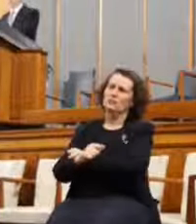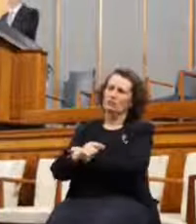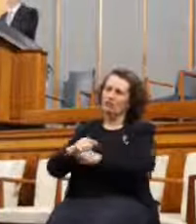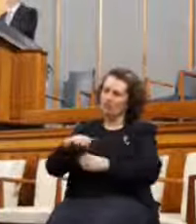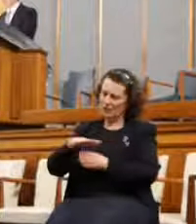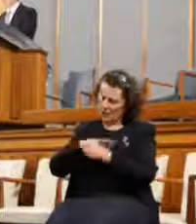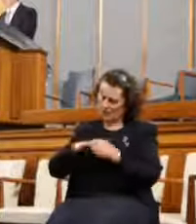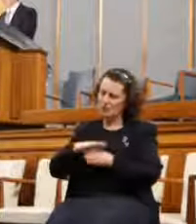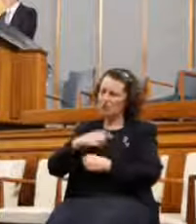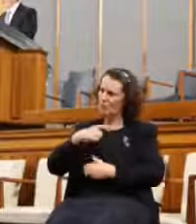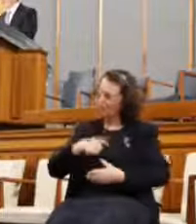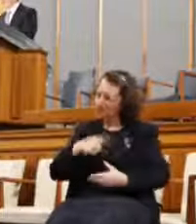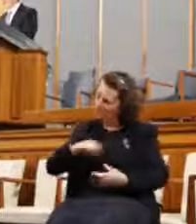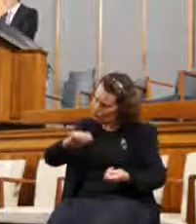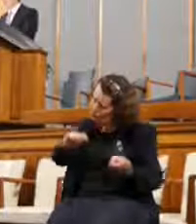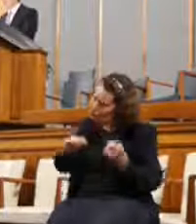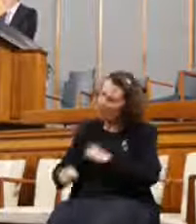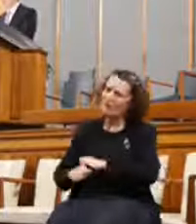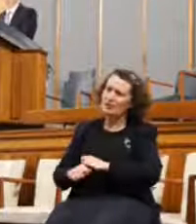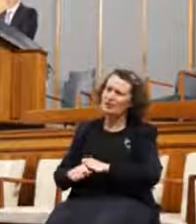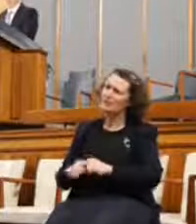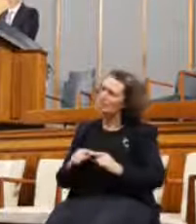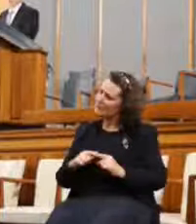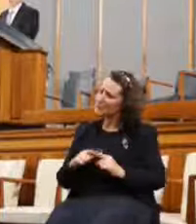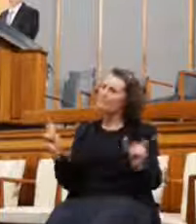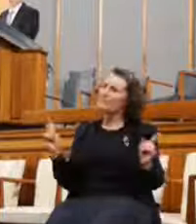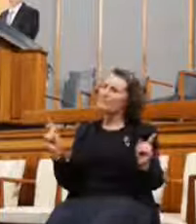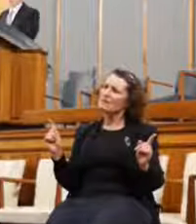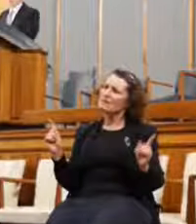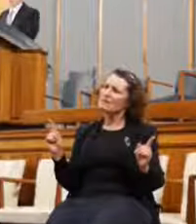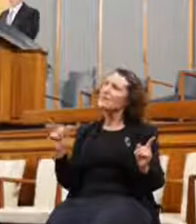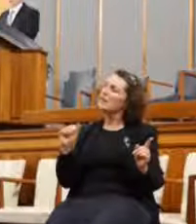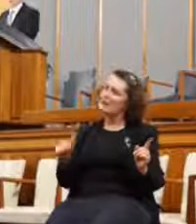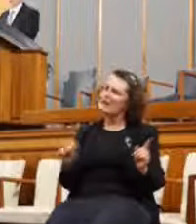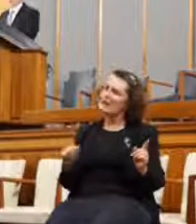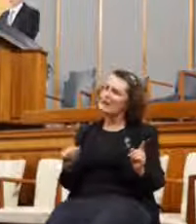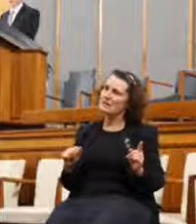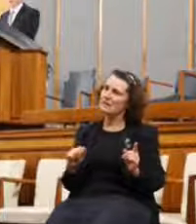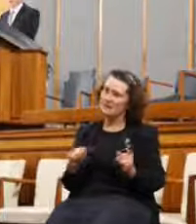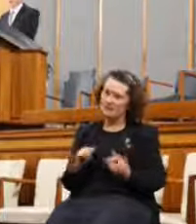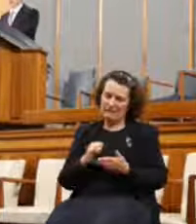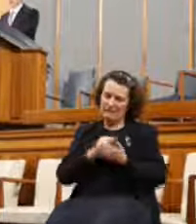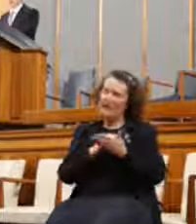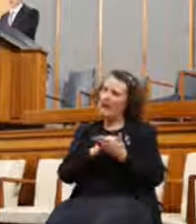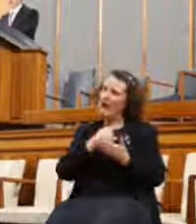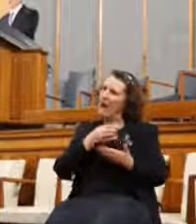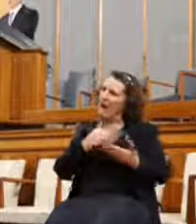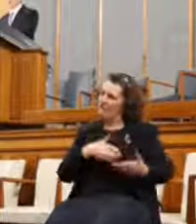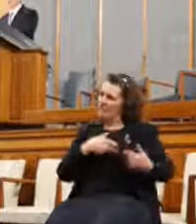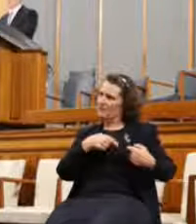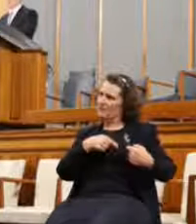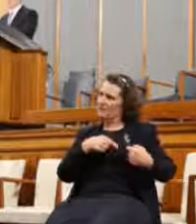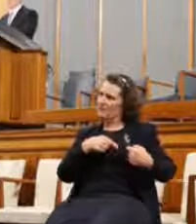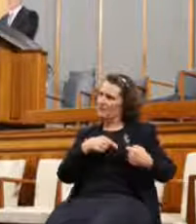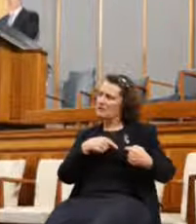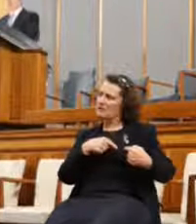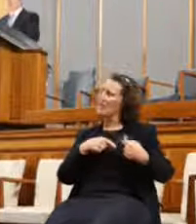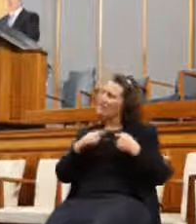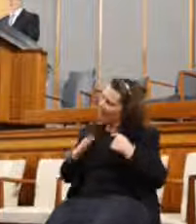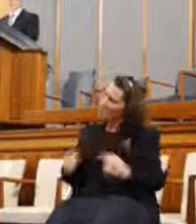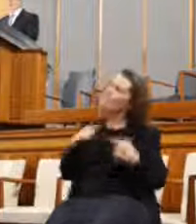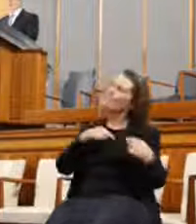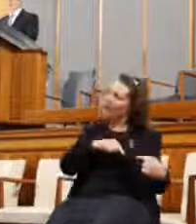the differences are so great. We are still sinners, fighting against that until our last breath. But